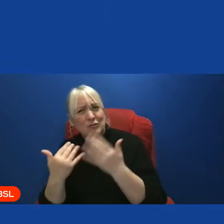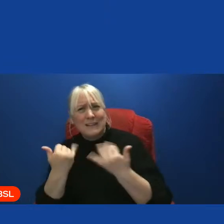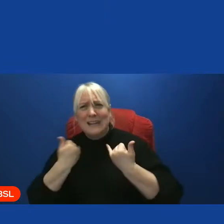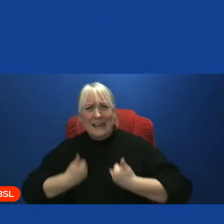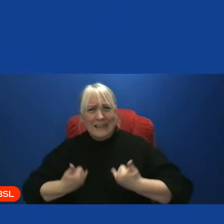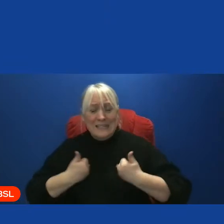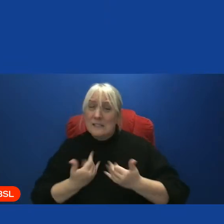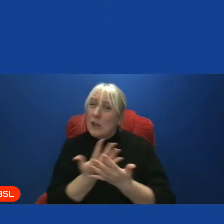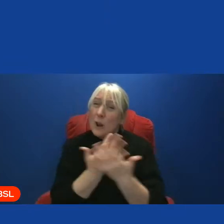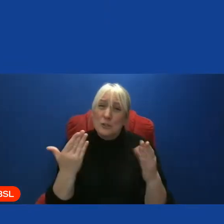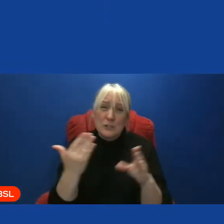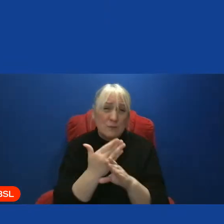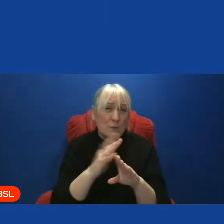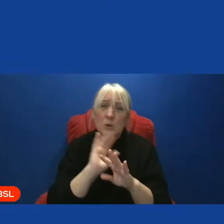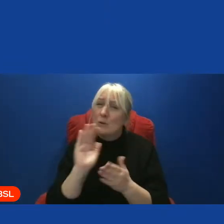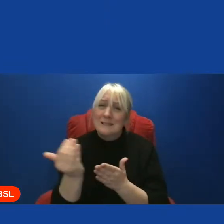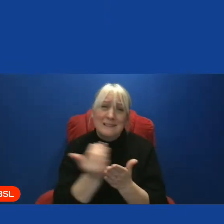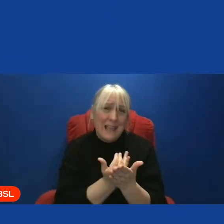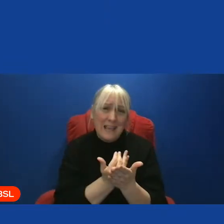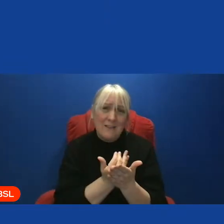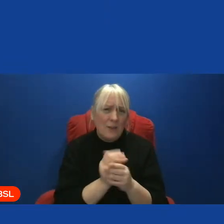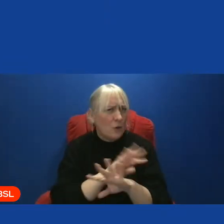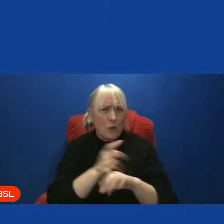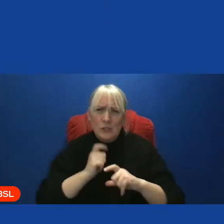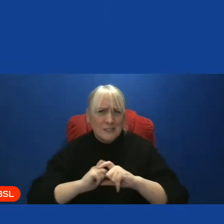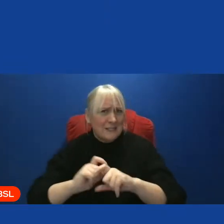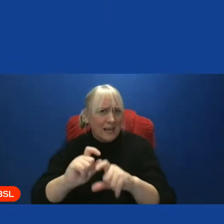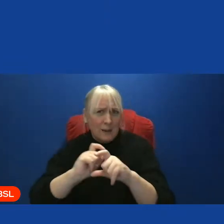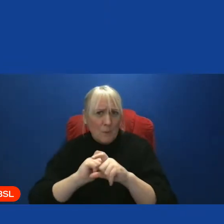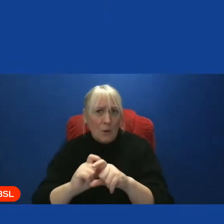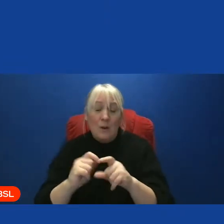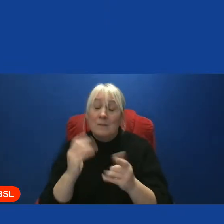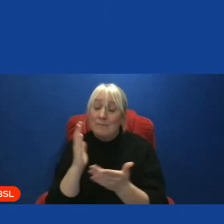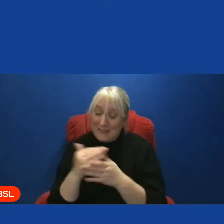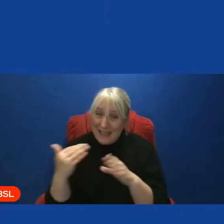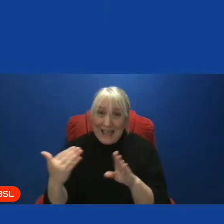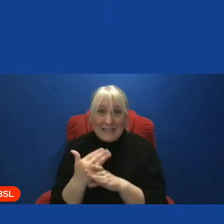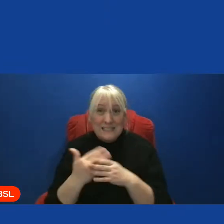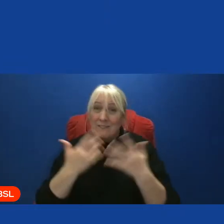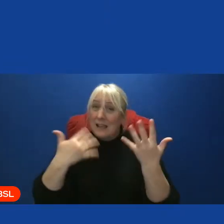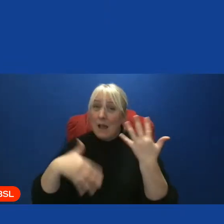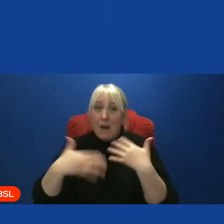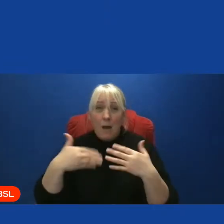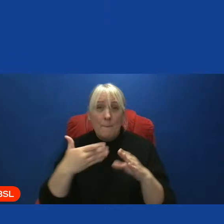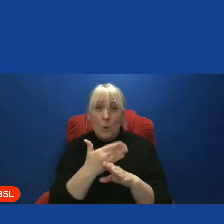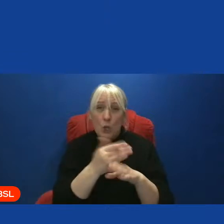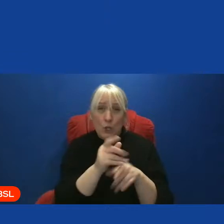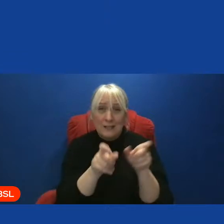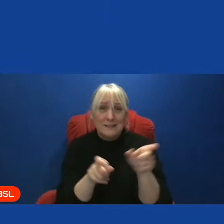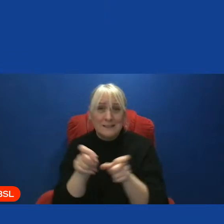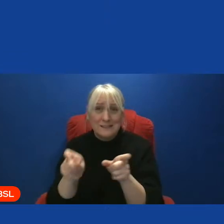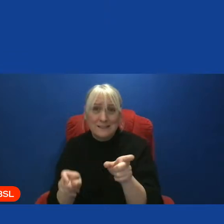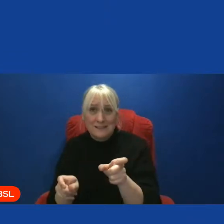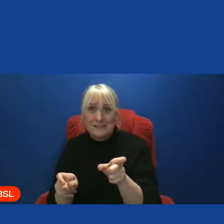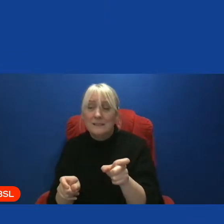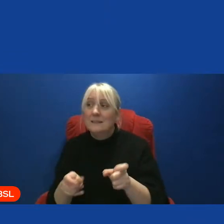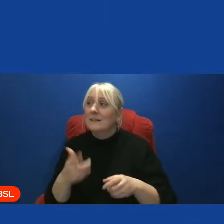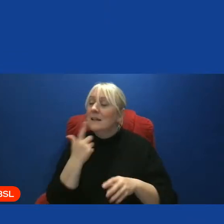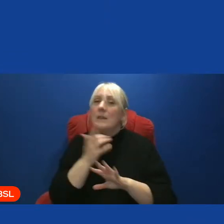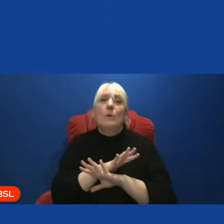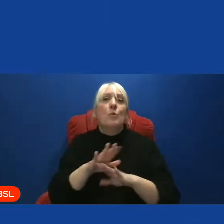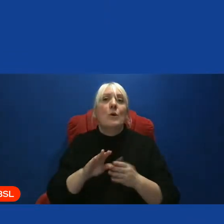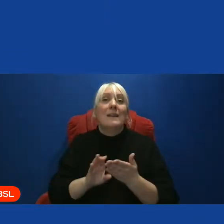many jobs are unsafe, unsustainable, and actively harming workers. And rather than investing in safe workplaces,